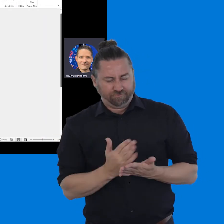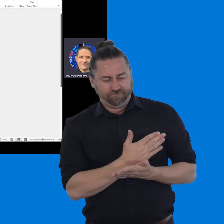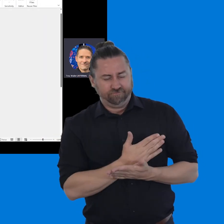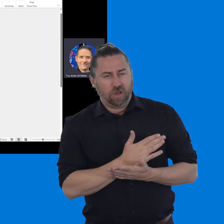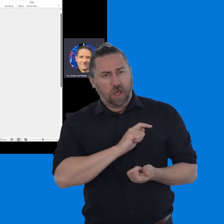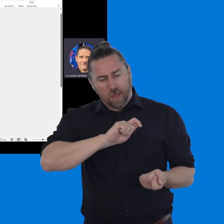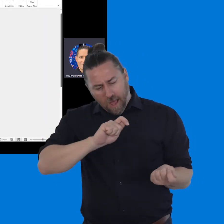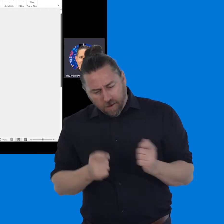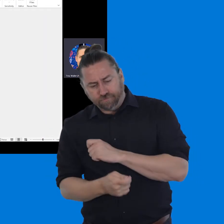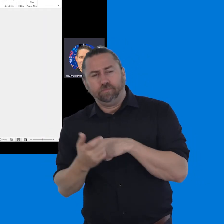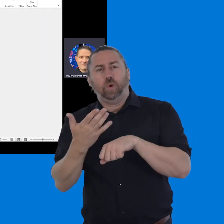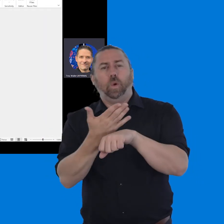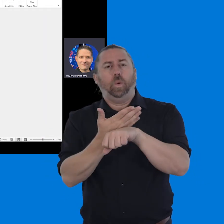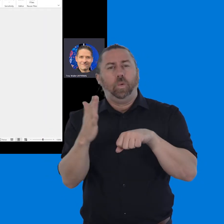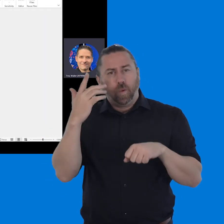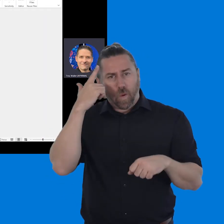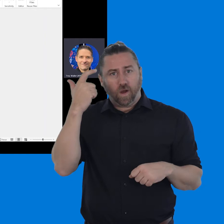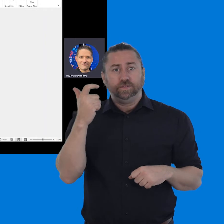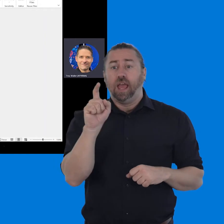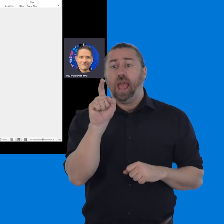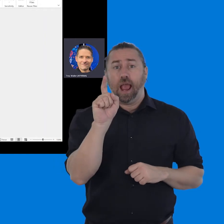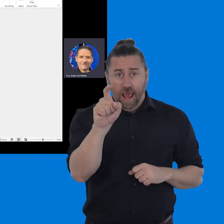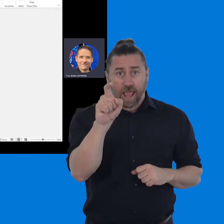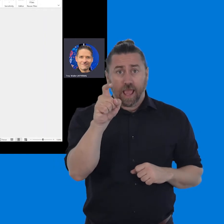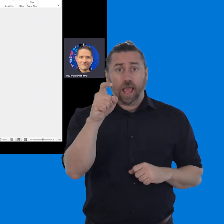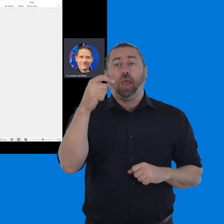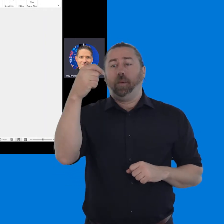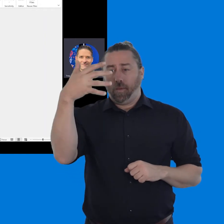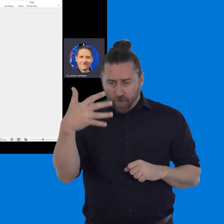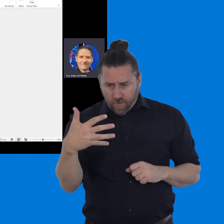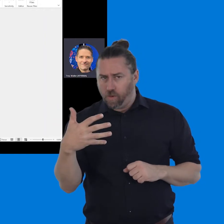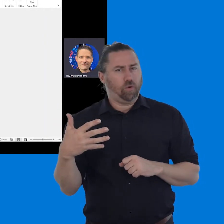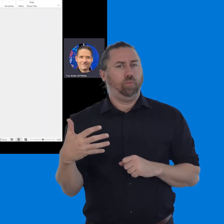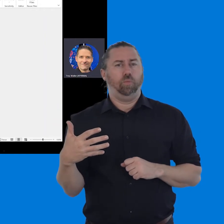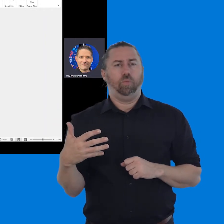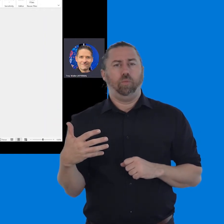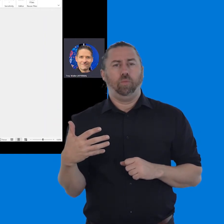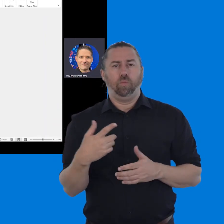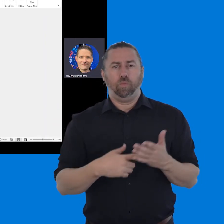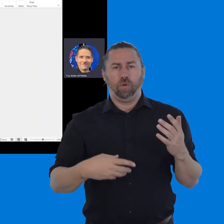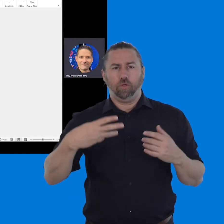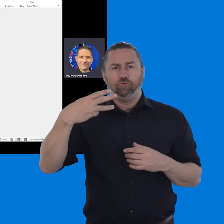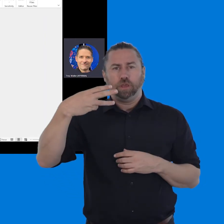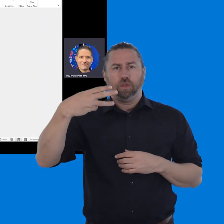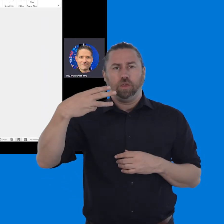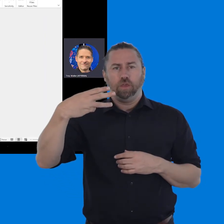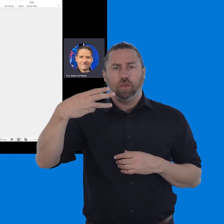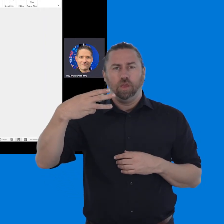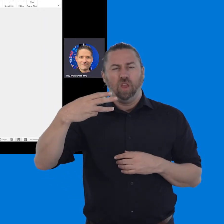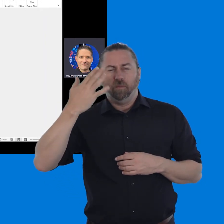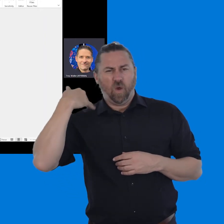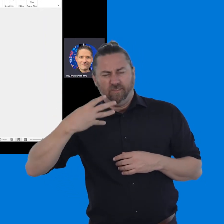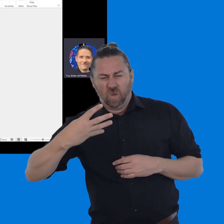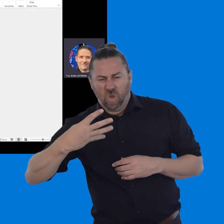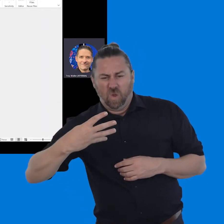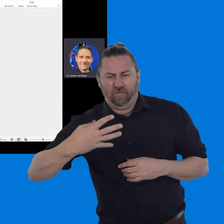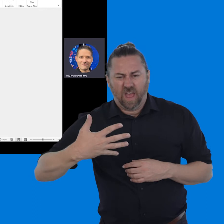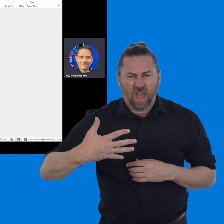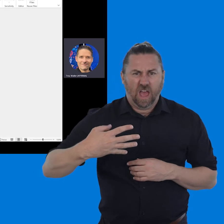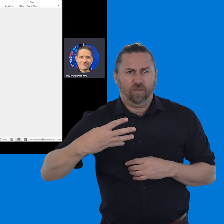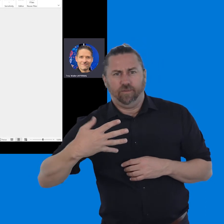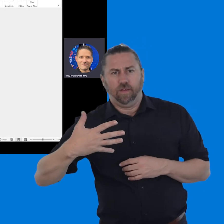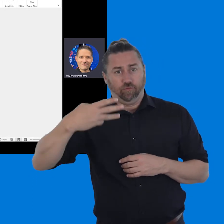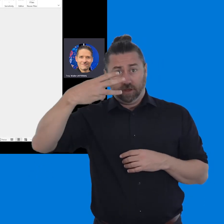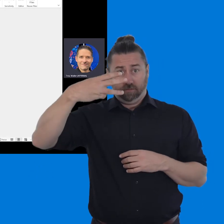doing instead though, is when I drop down, you can see I have only 3 suggestions instead of 4 or